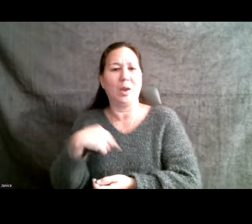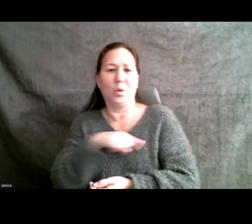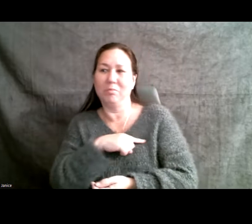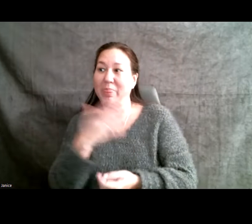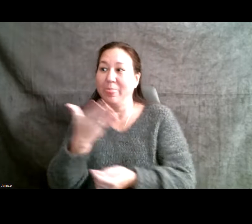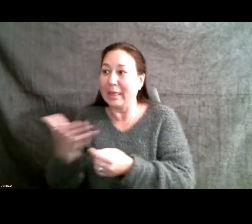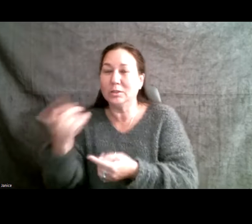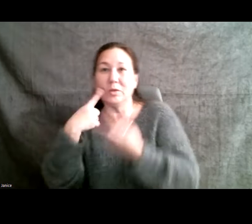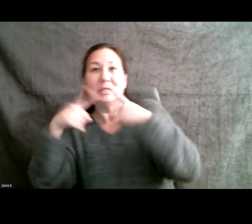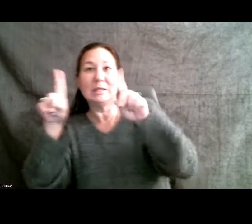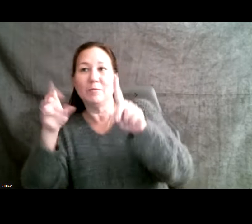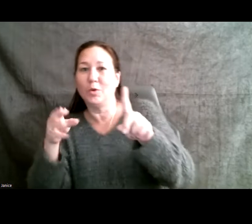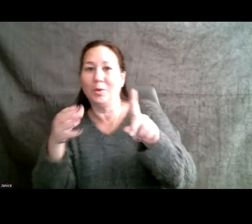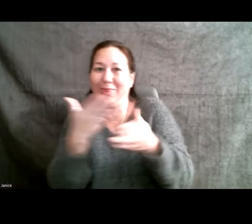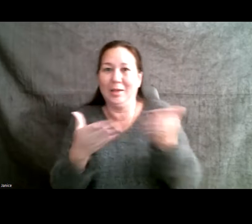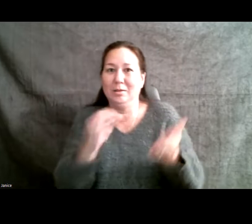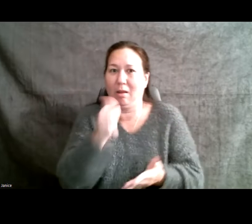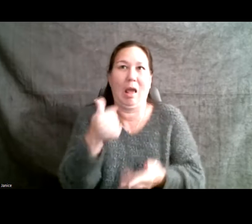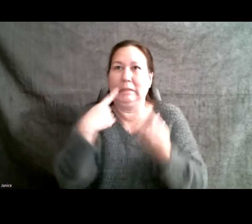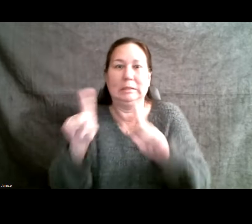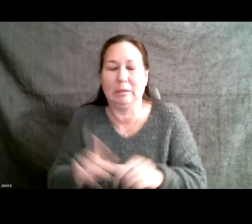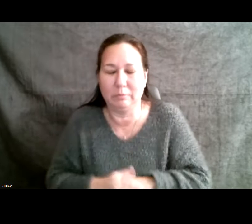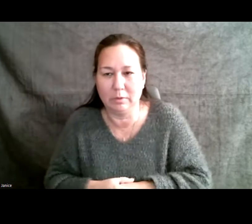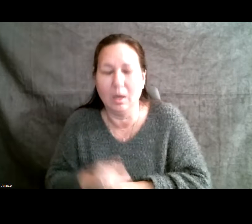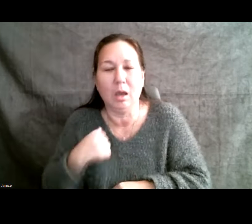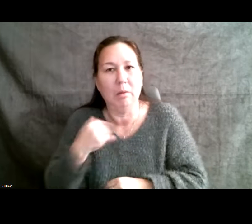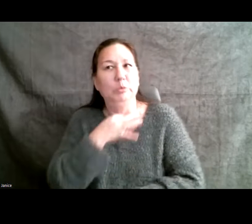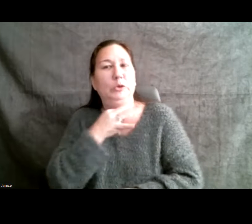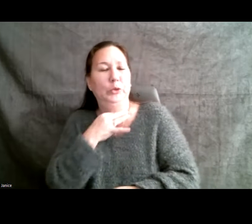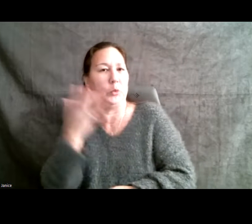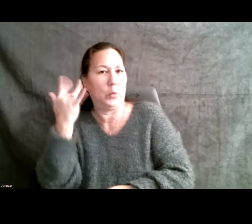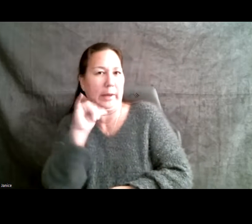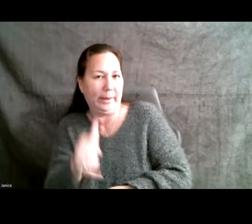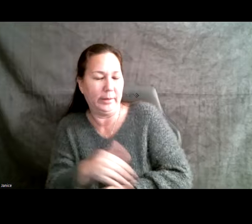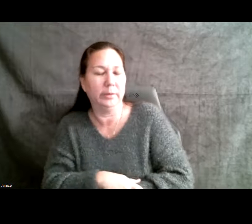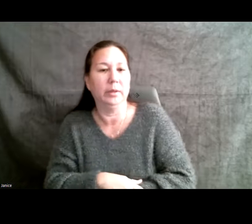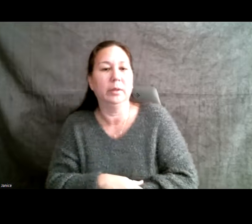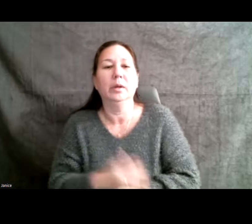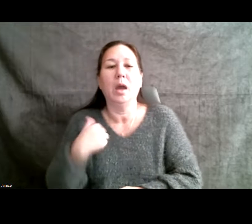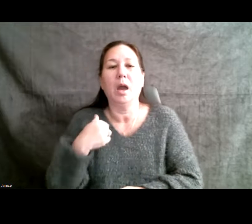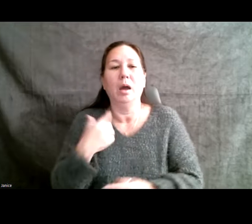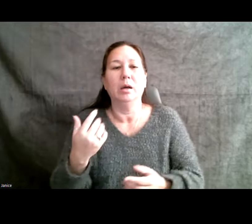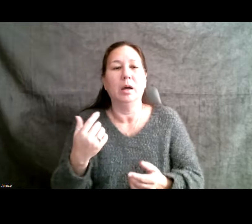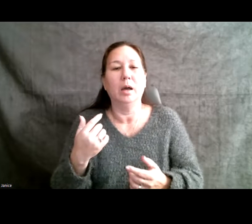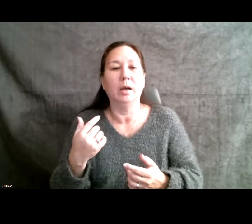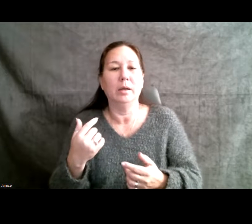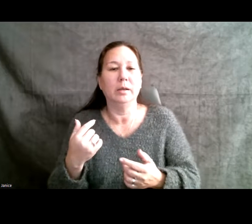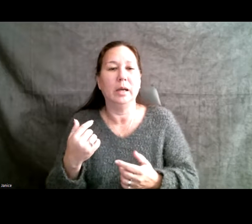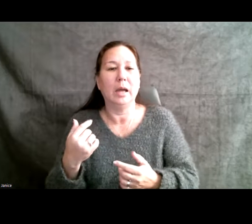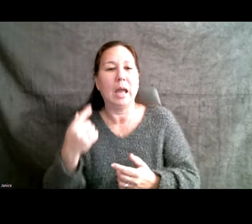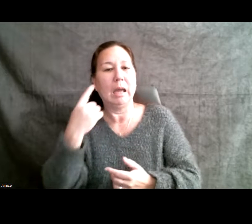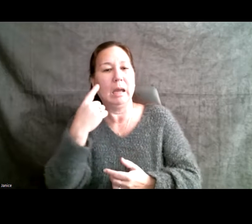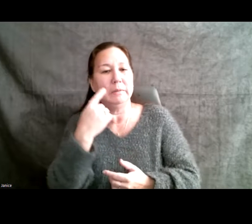And whatever else comes up, then I'd say, but like I'd want to be moving toward a point where we can identify the